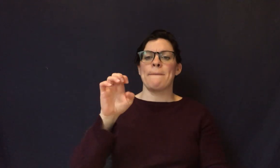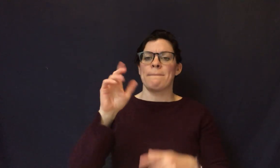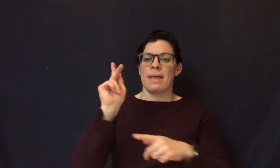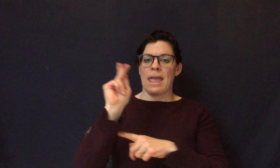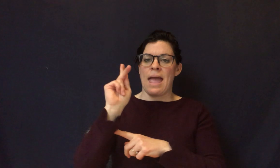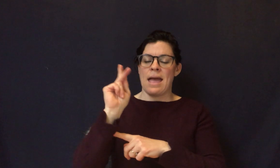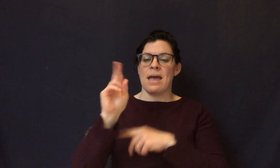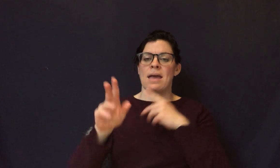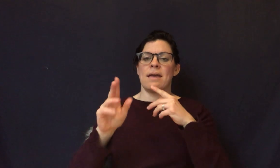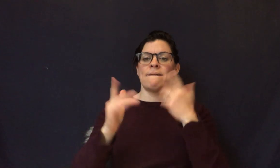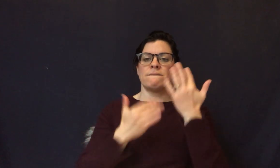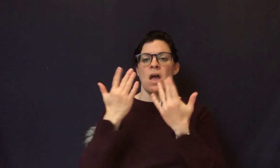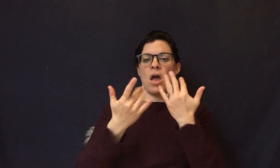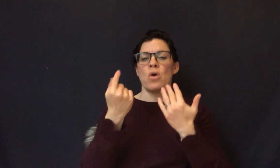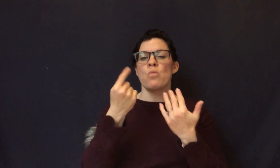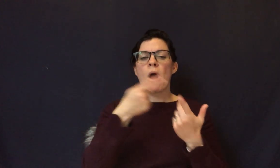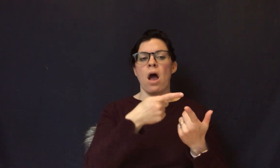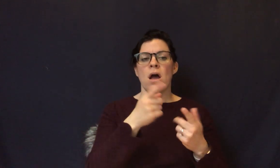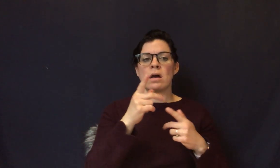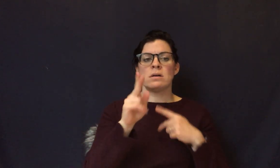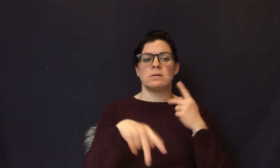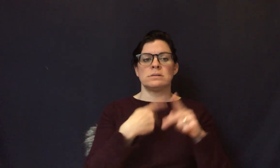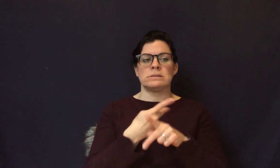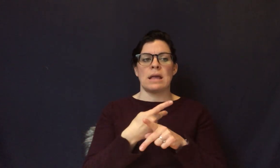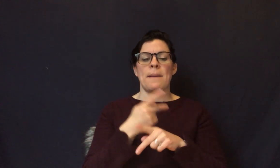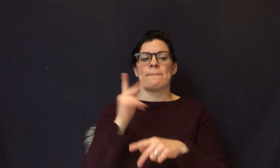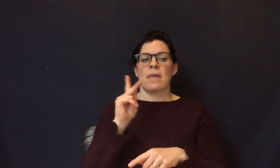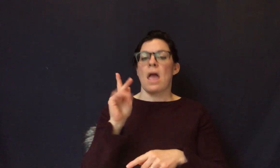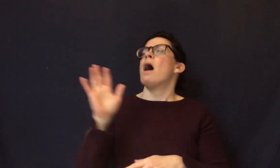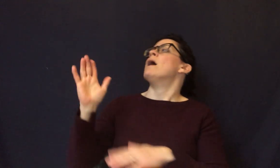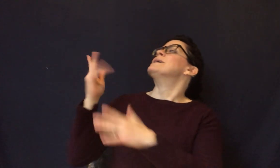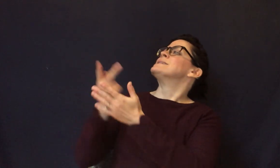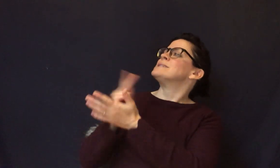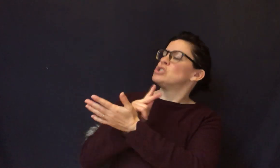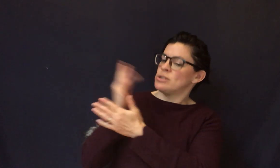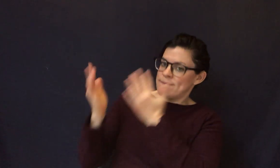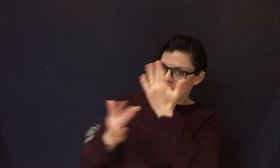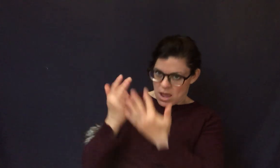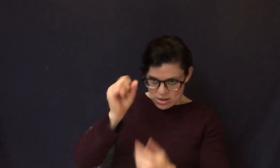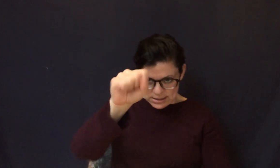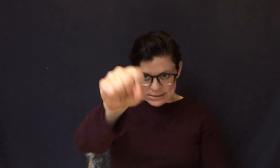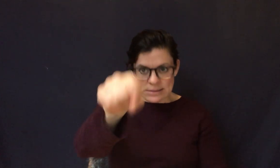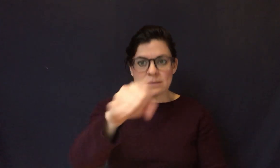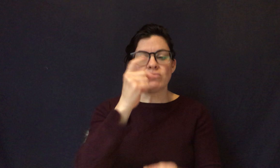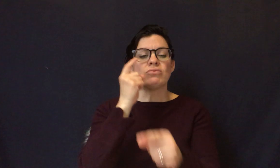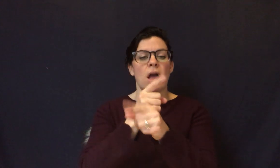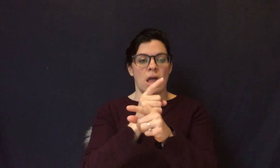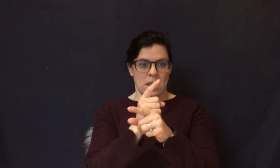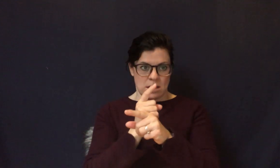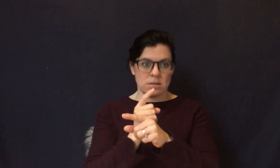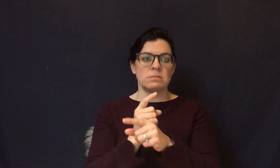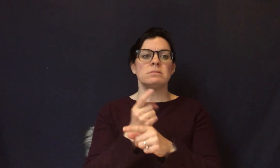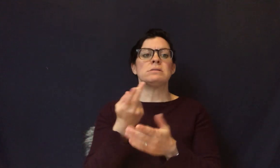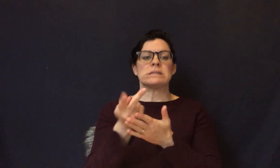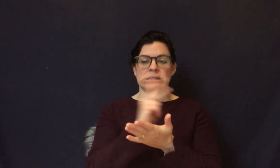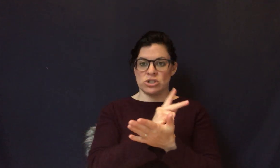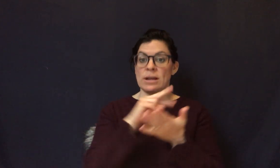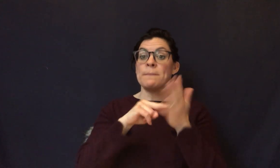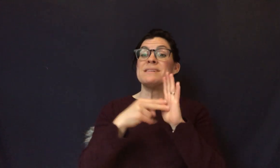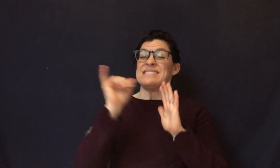Kitchen fires. Kitchen fires, yeah. Cooking oils, greases. Okay? So if we have a